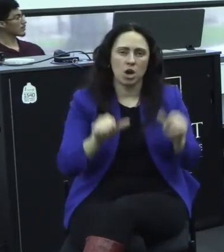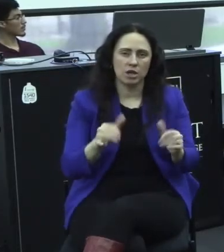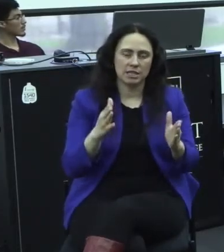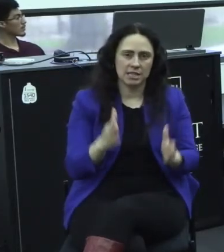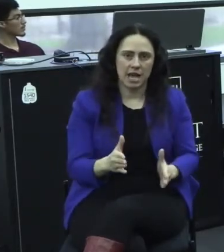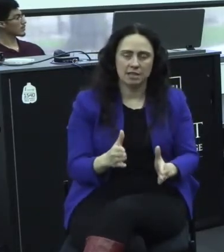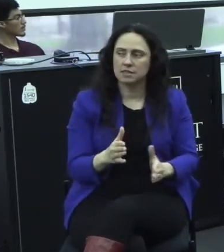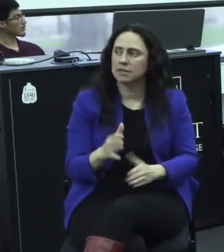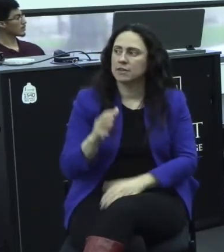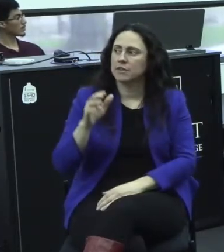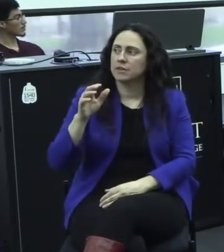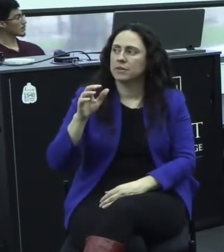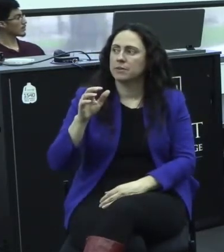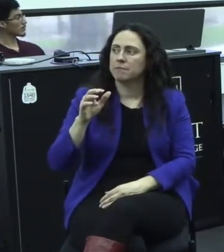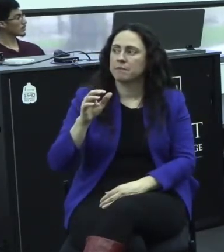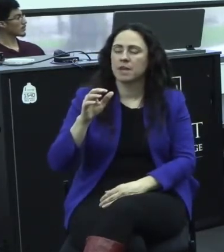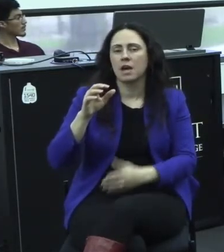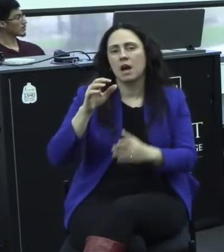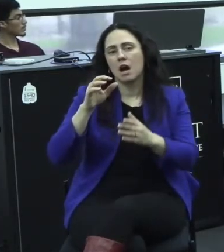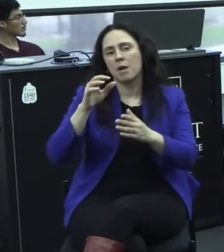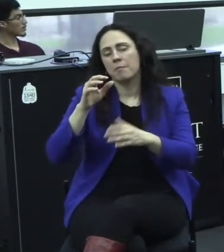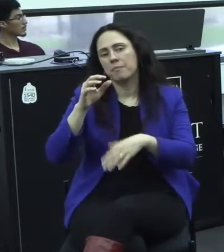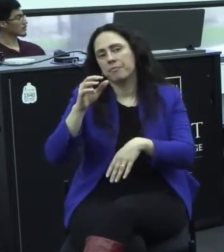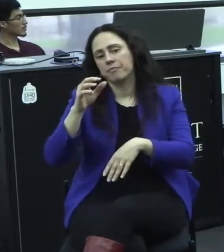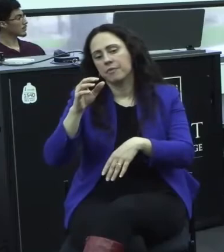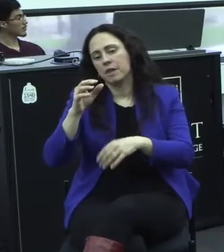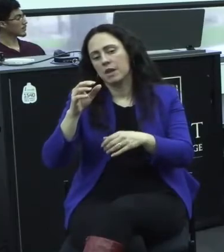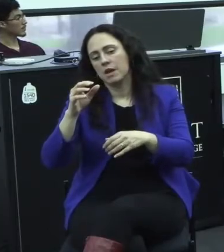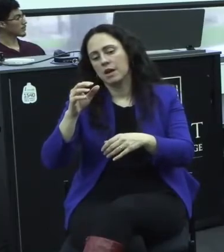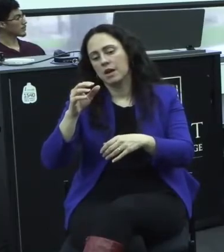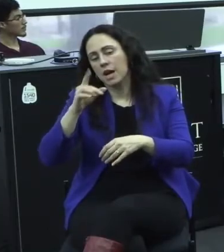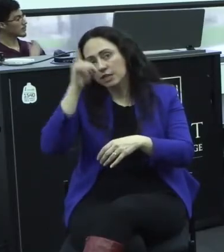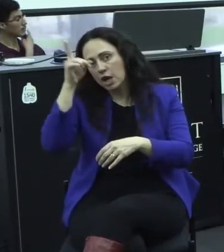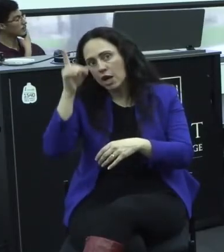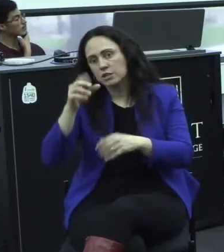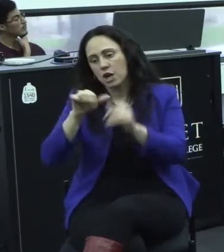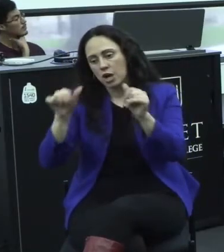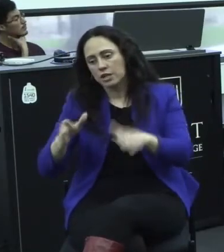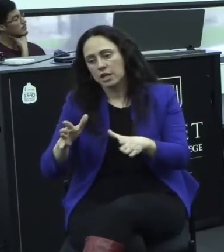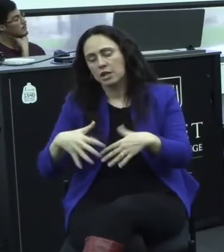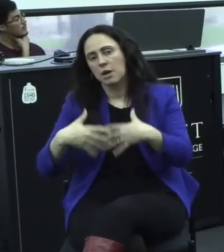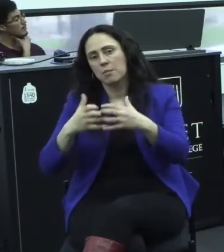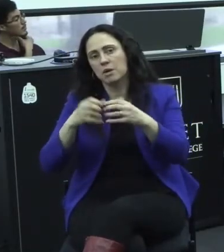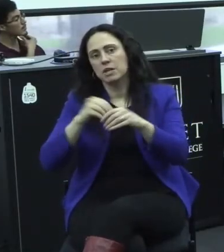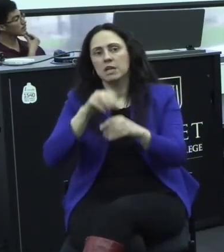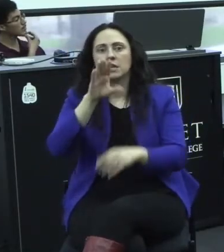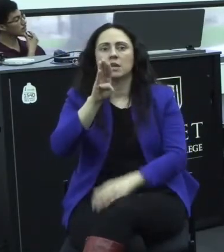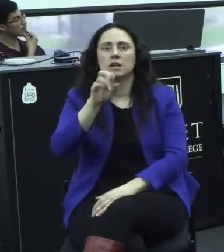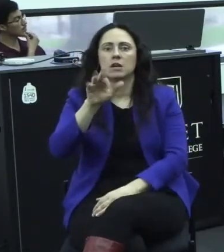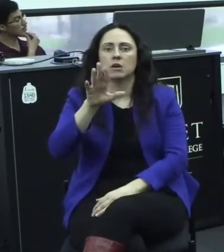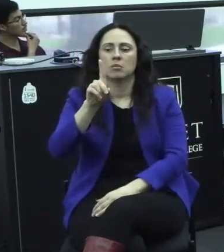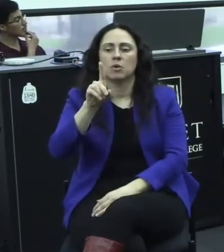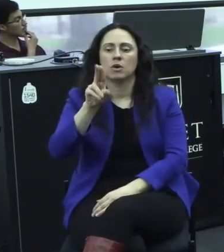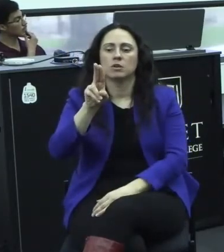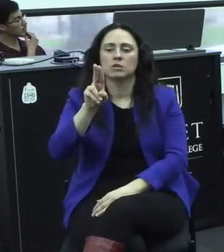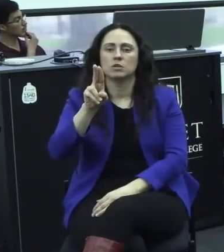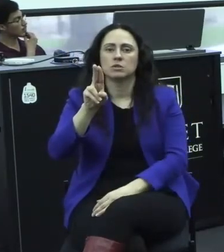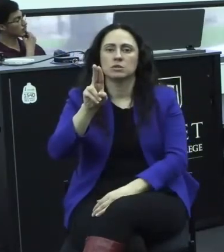Rem Koolhaas. He's a Dutch architect. It was built in Bordeaux in